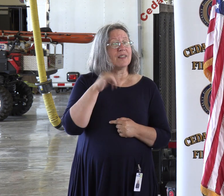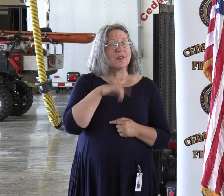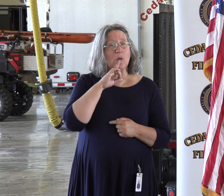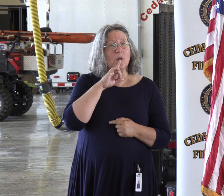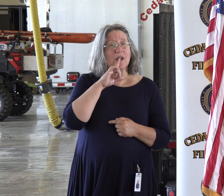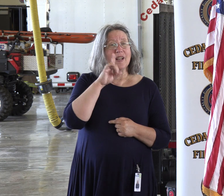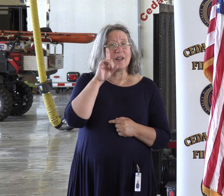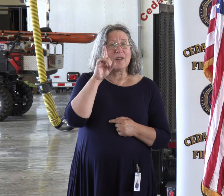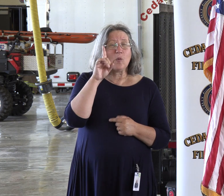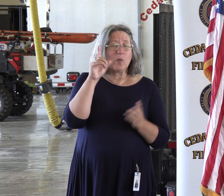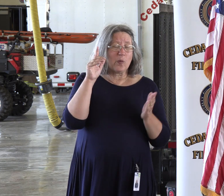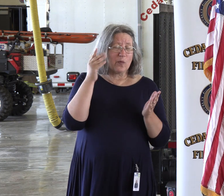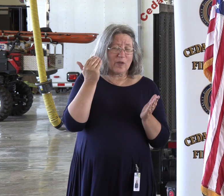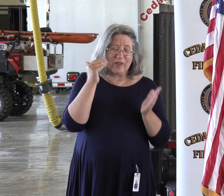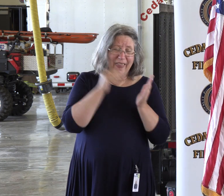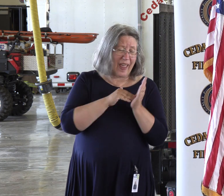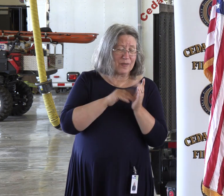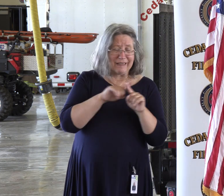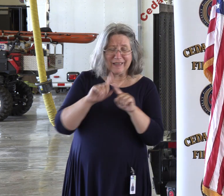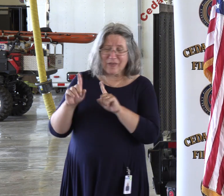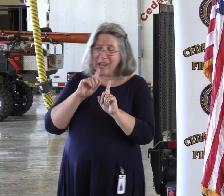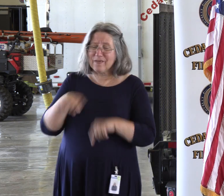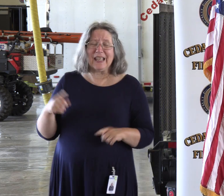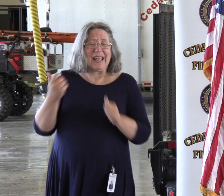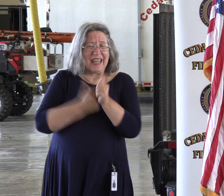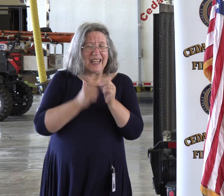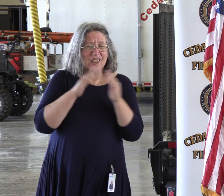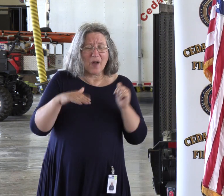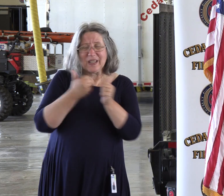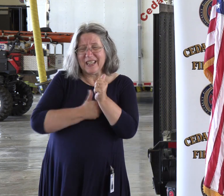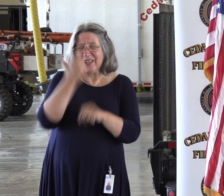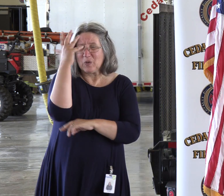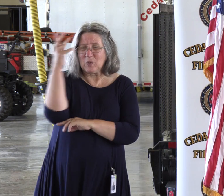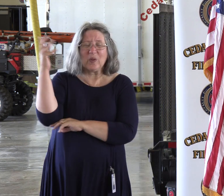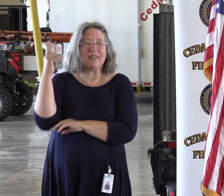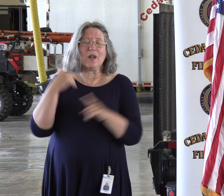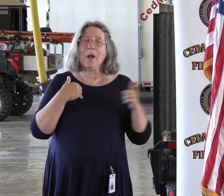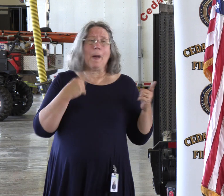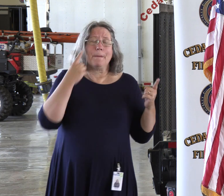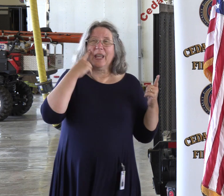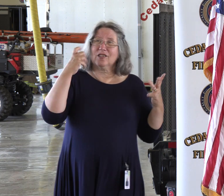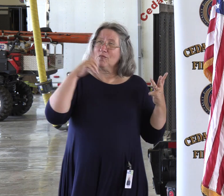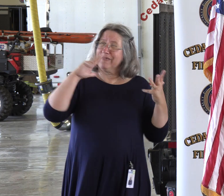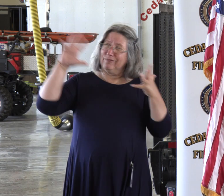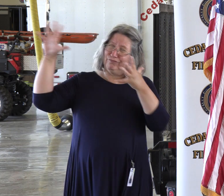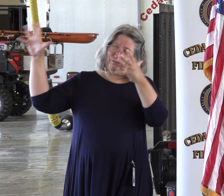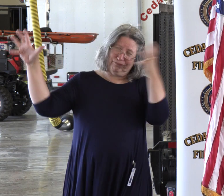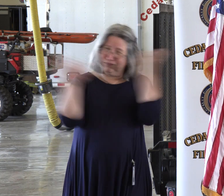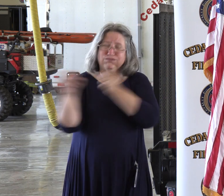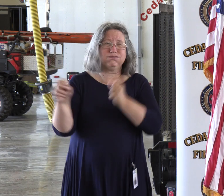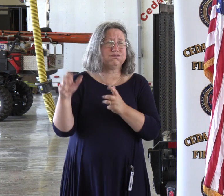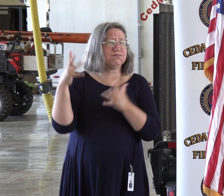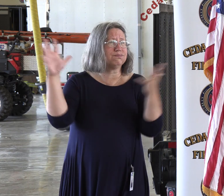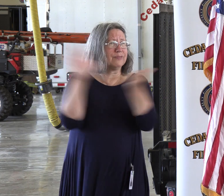15,000 answers because each house, each neighborhood, each tree, but it's just the massive destruction. When you think of the